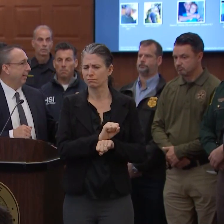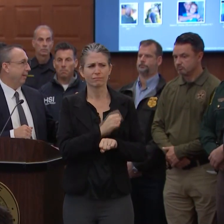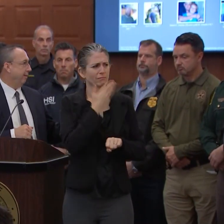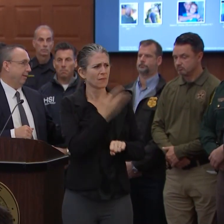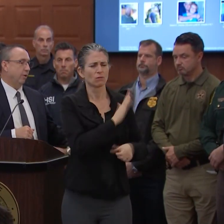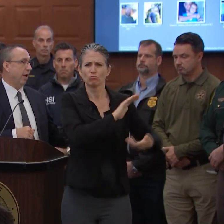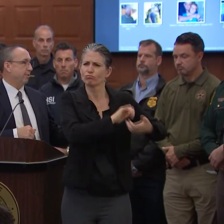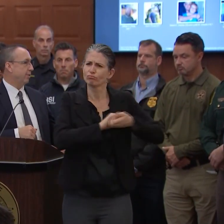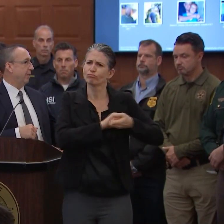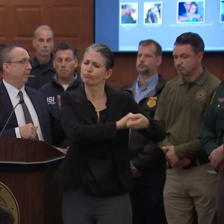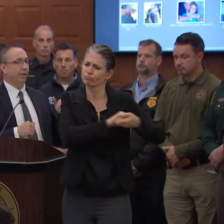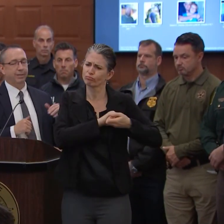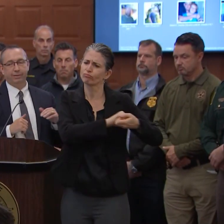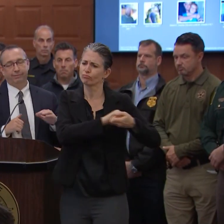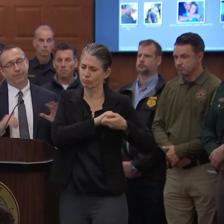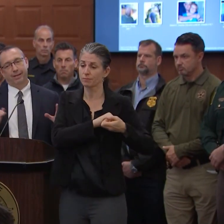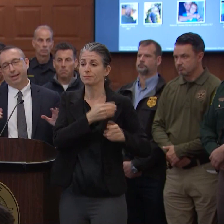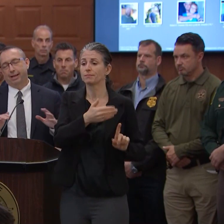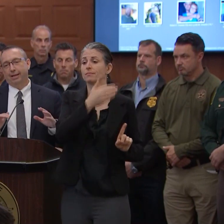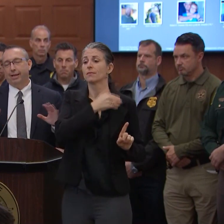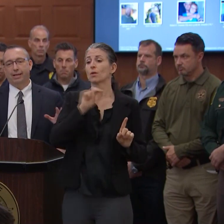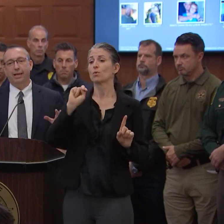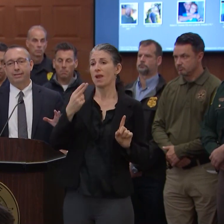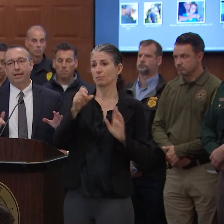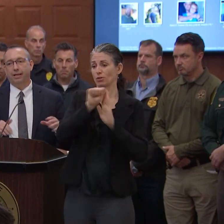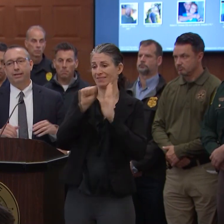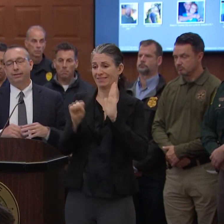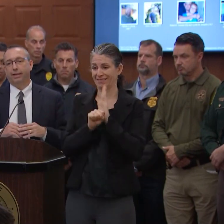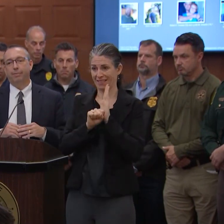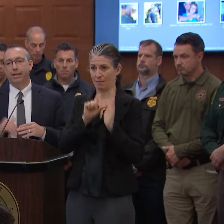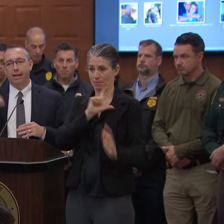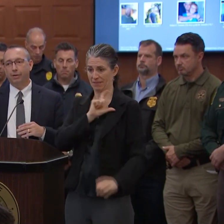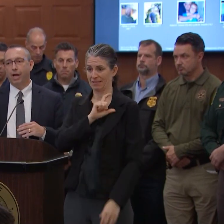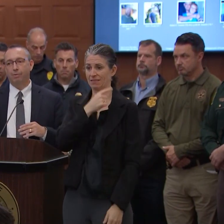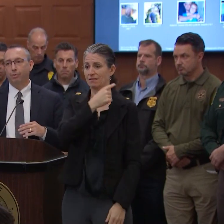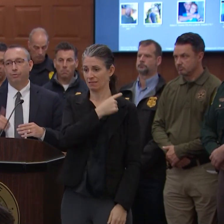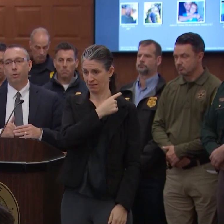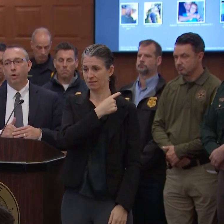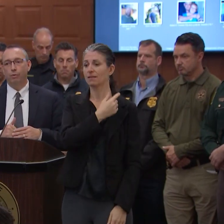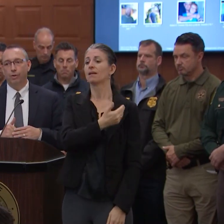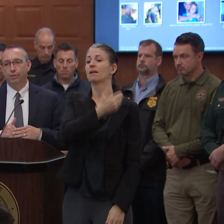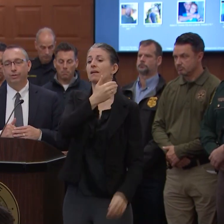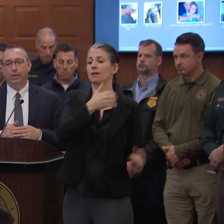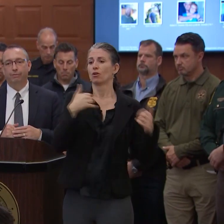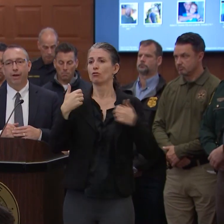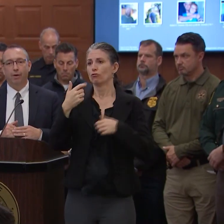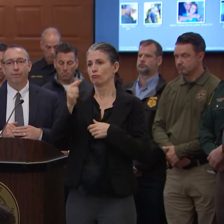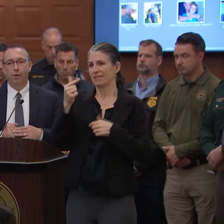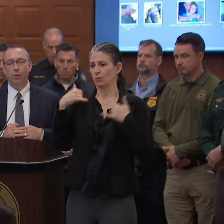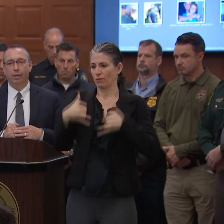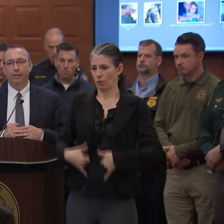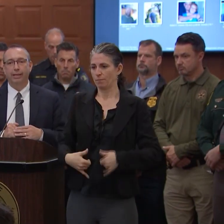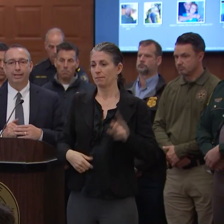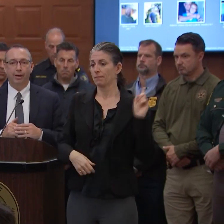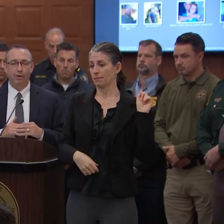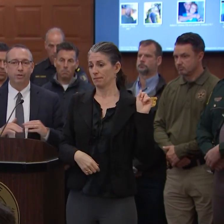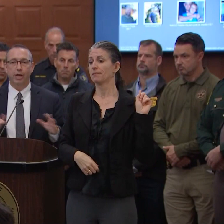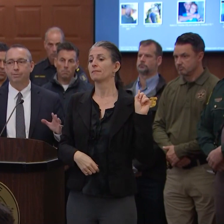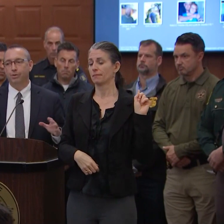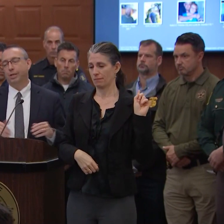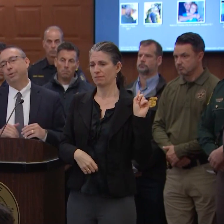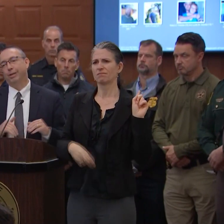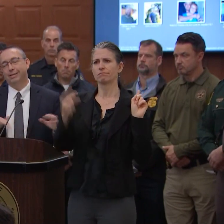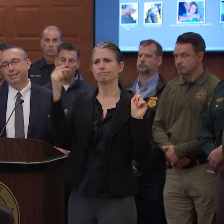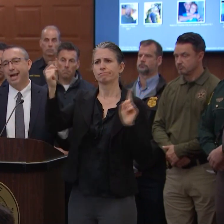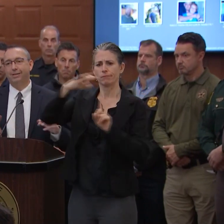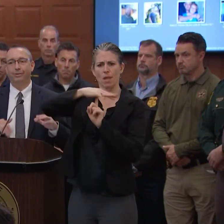And the New Hampshire State Police, I can't tell you, I mean, that helicopter was floating over us very, very quickly, and there is New